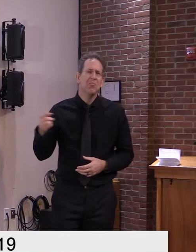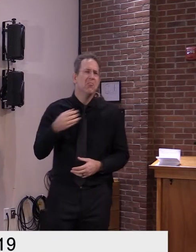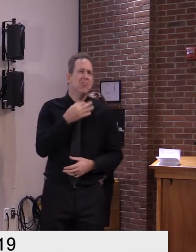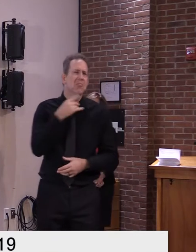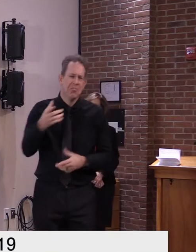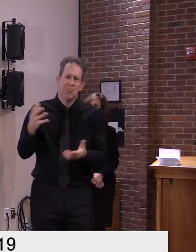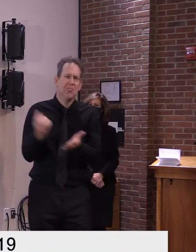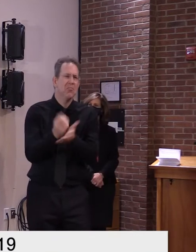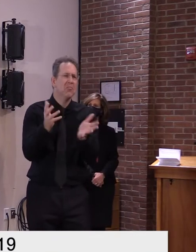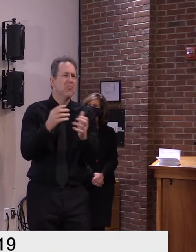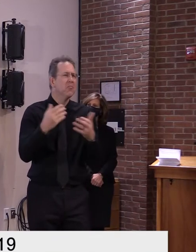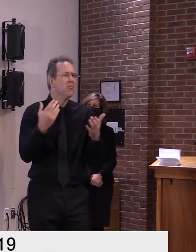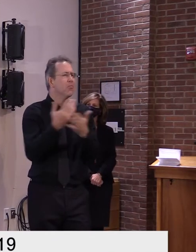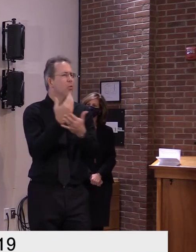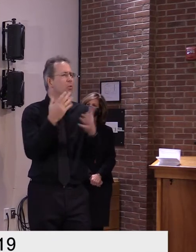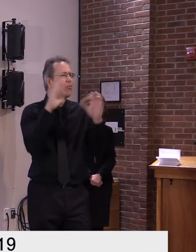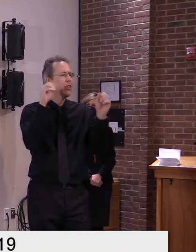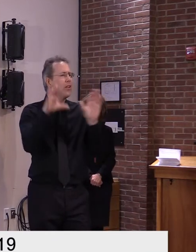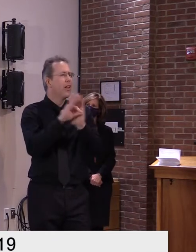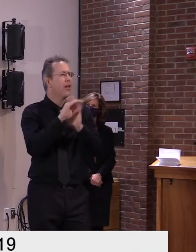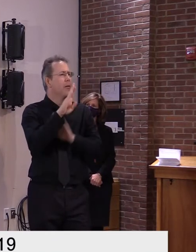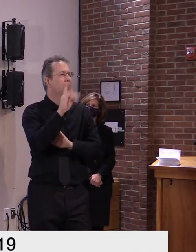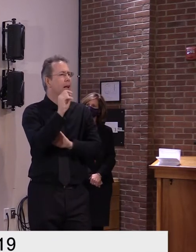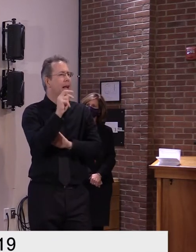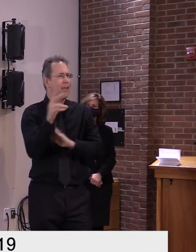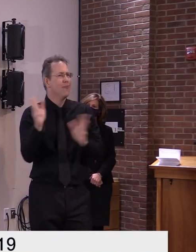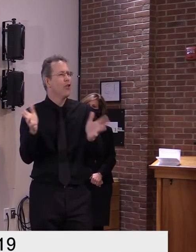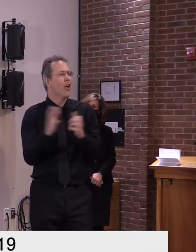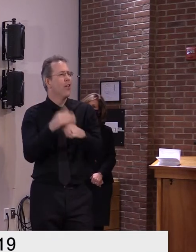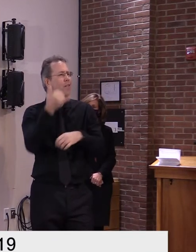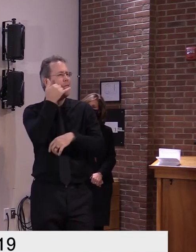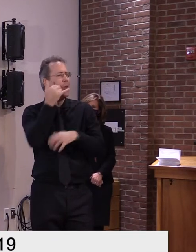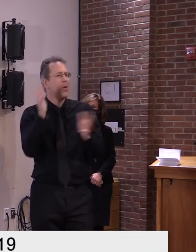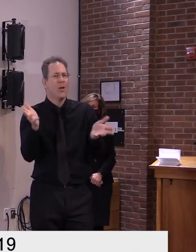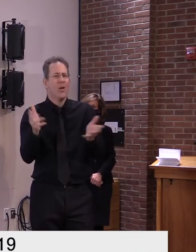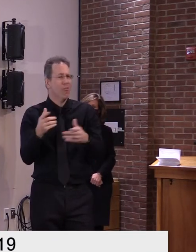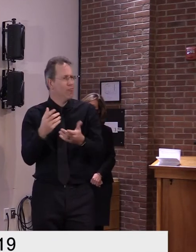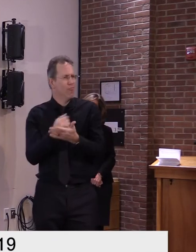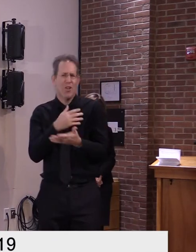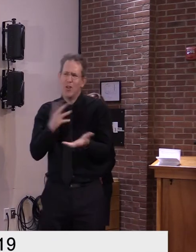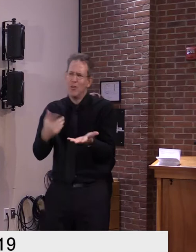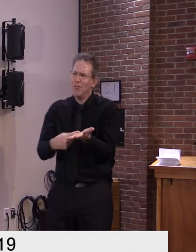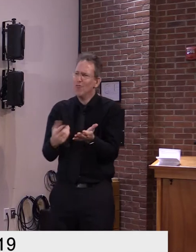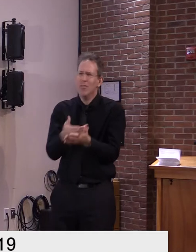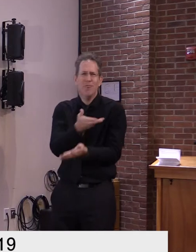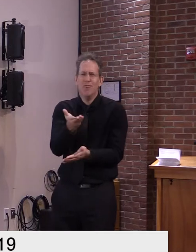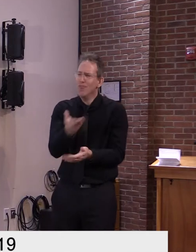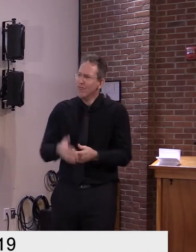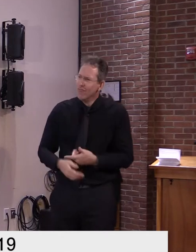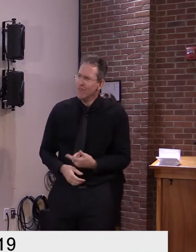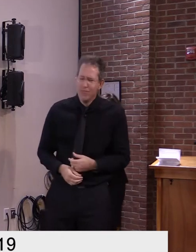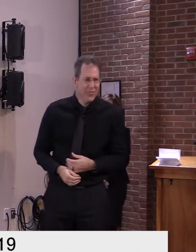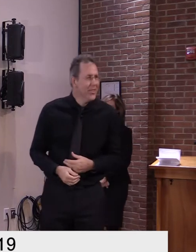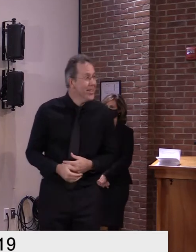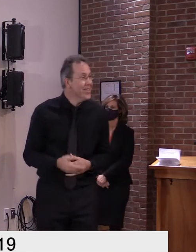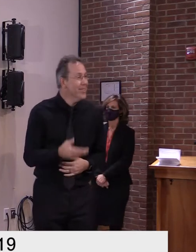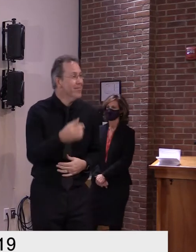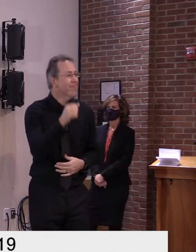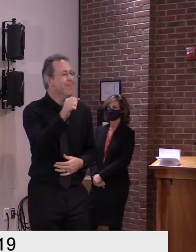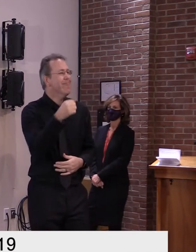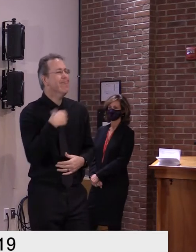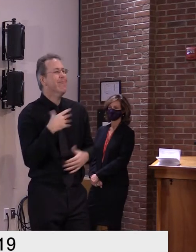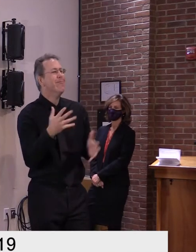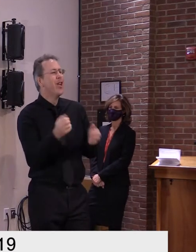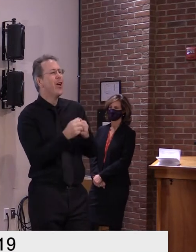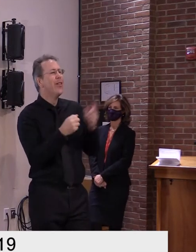Yeah, I was on a call with other governors. About at least half the other governors across the U.S. were on the call as